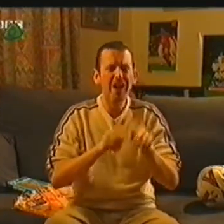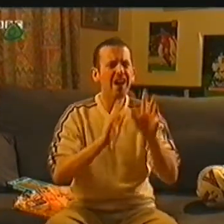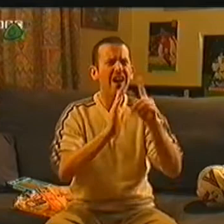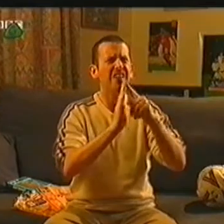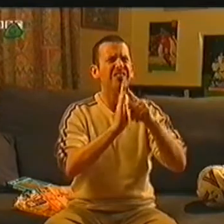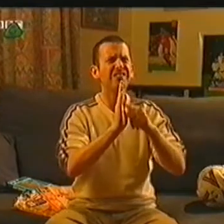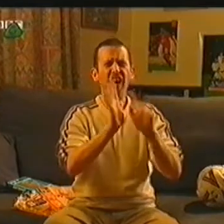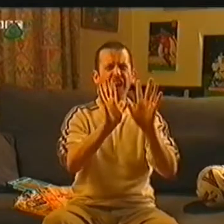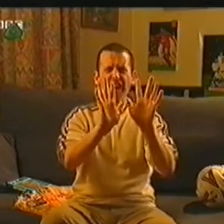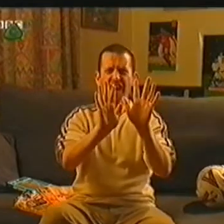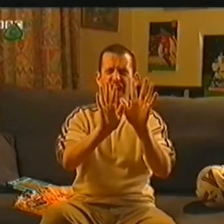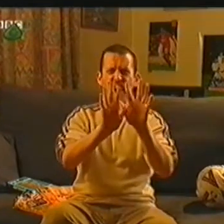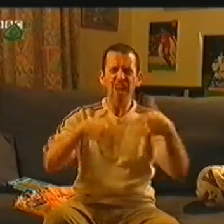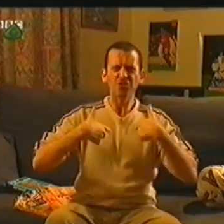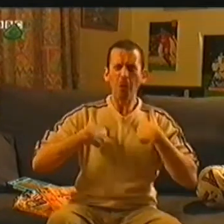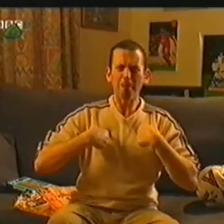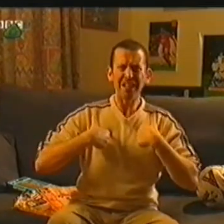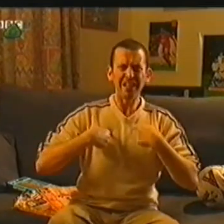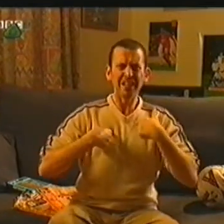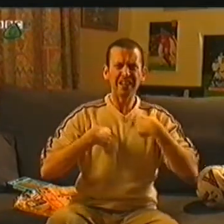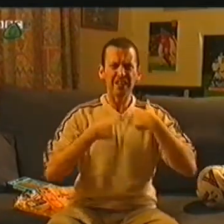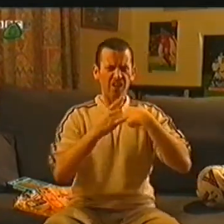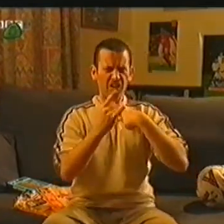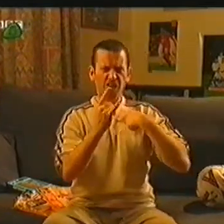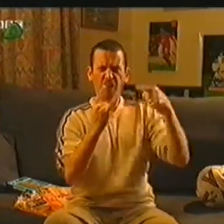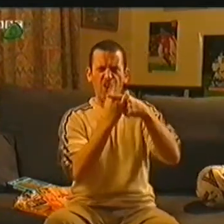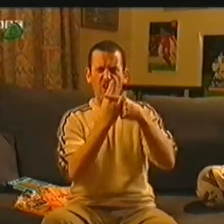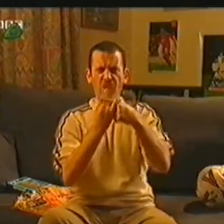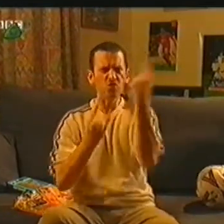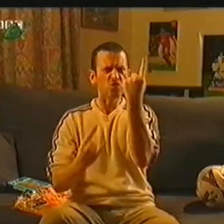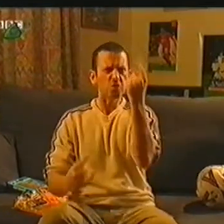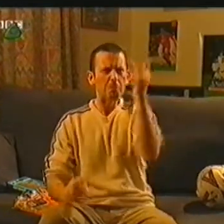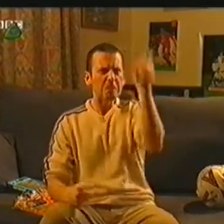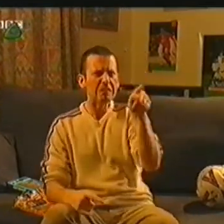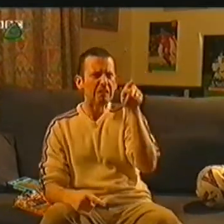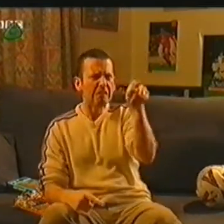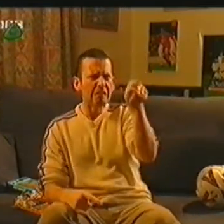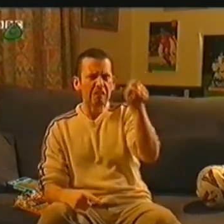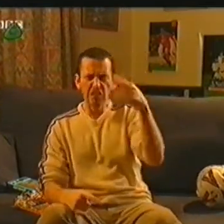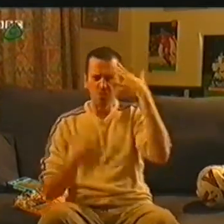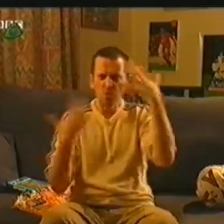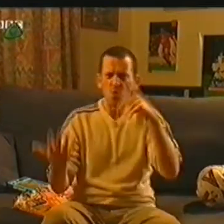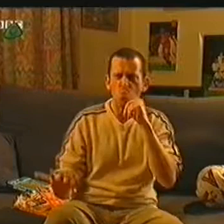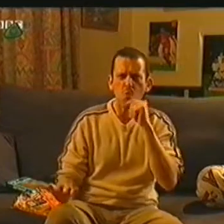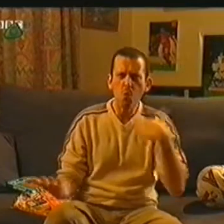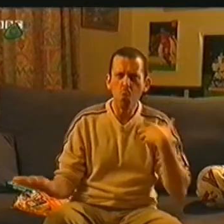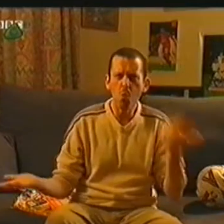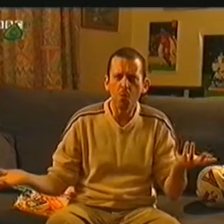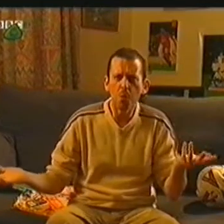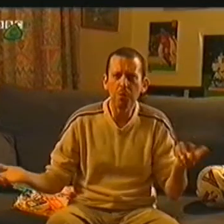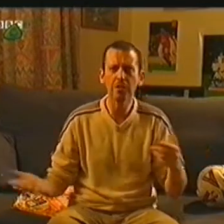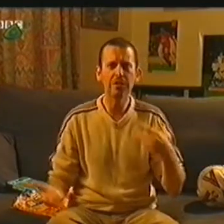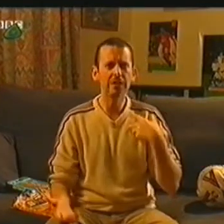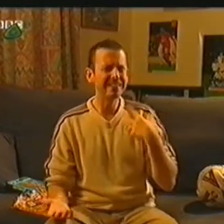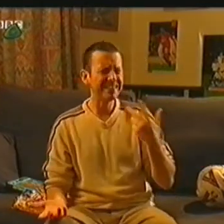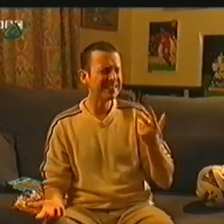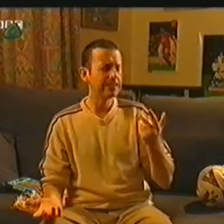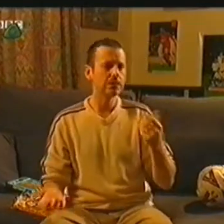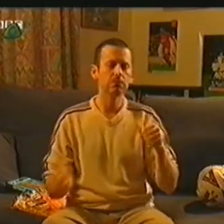Josh." Even Mr. Briggs was congratulating him now as they ran back down the field. "It wasn't me,"